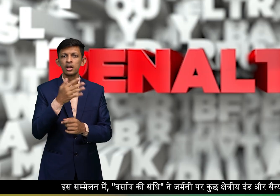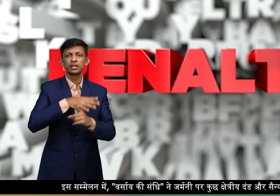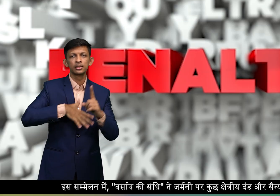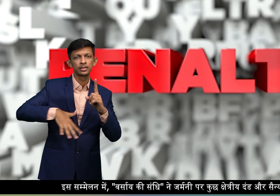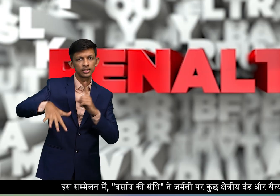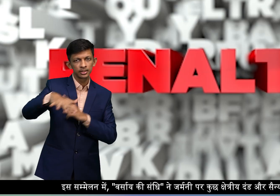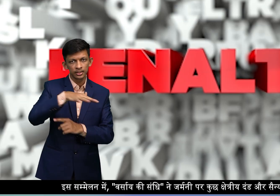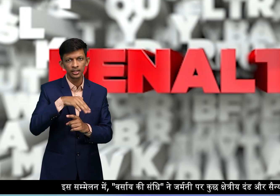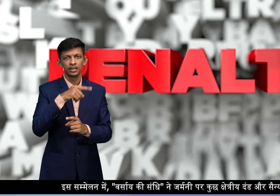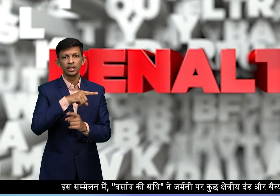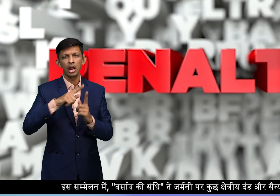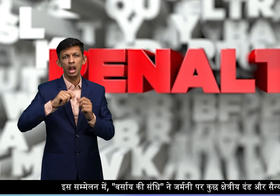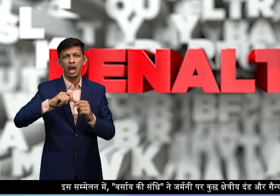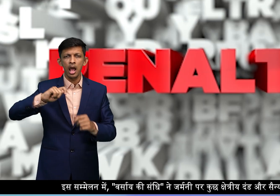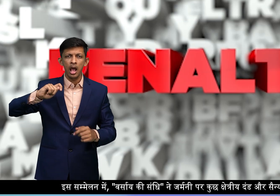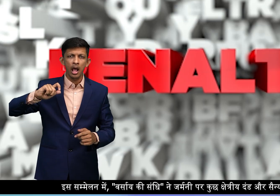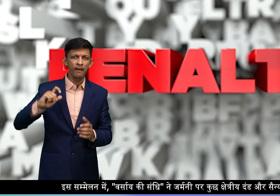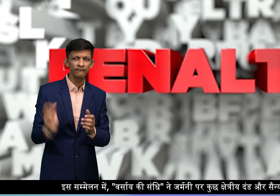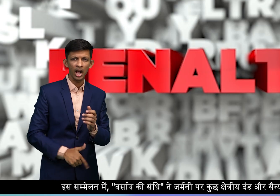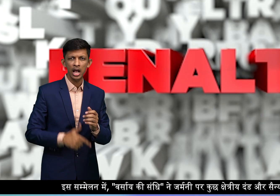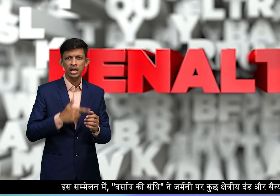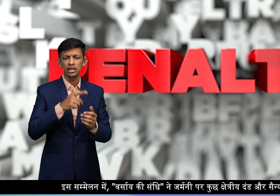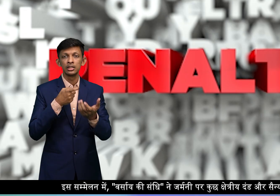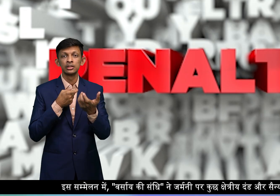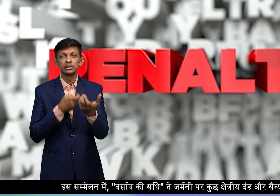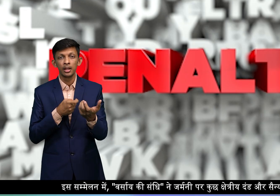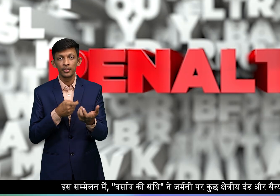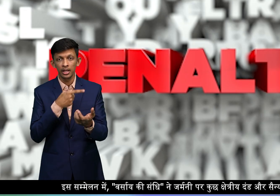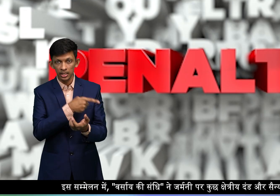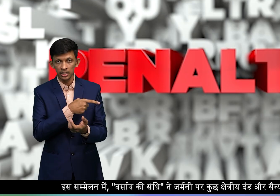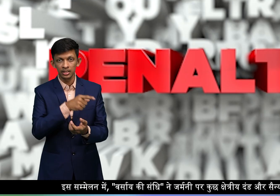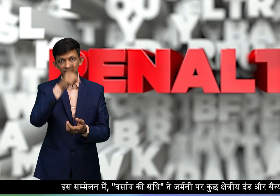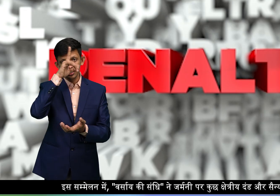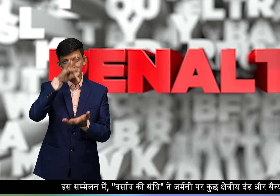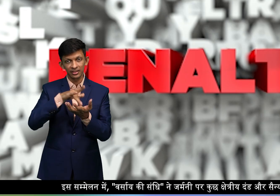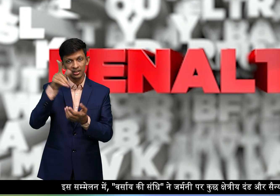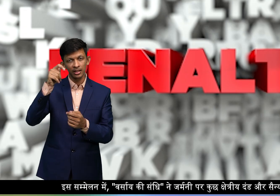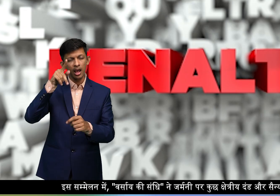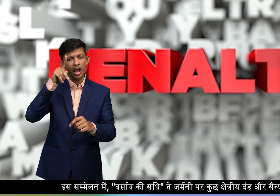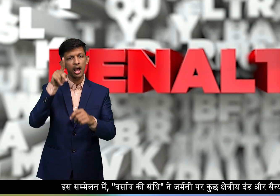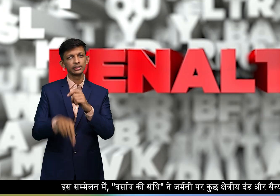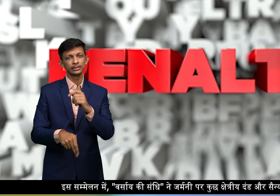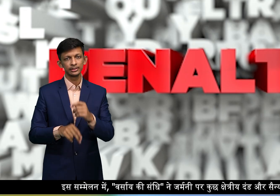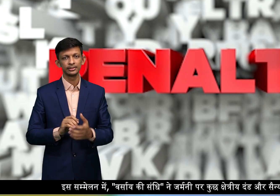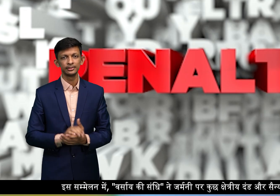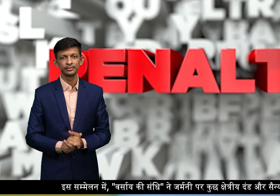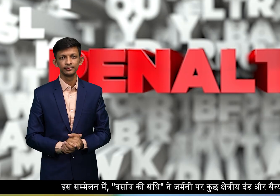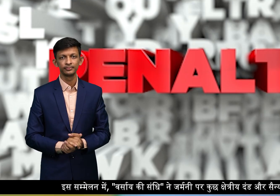territorial penalties and military cuts on Germany.